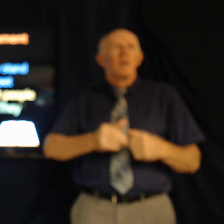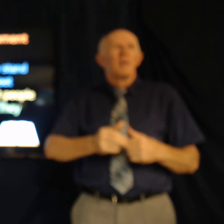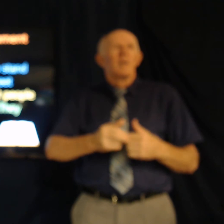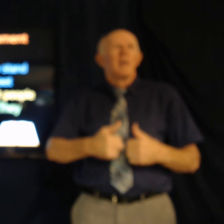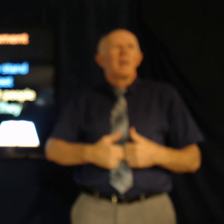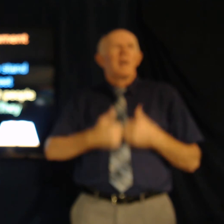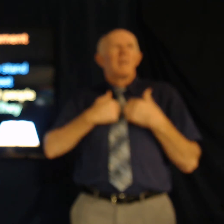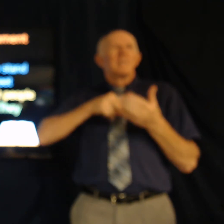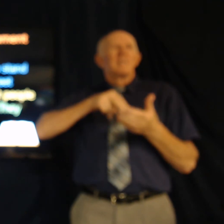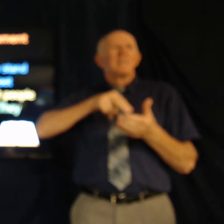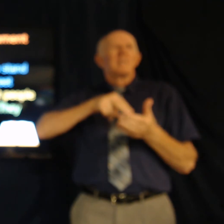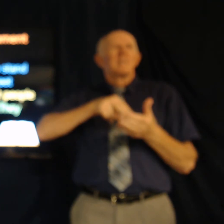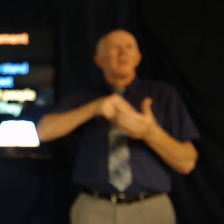The hypocrites